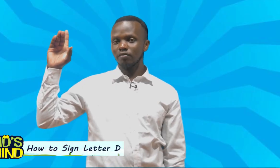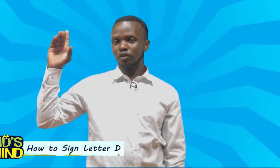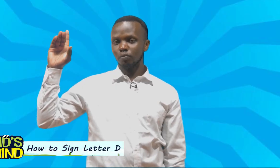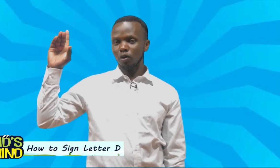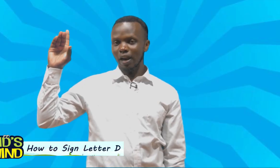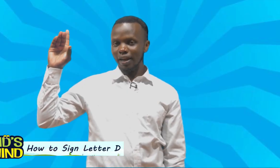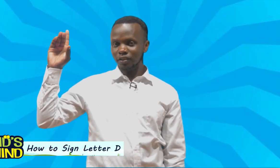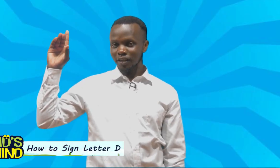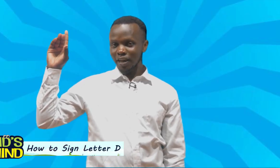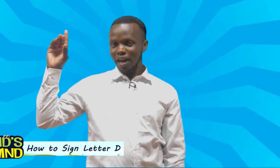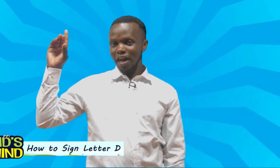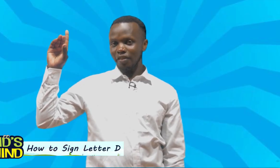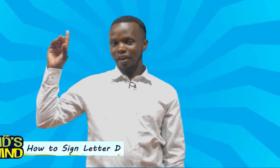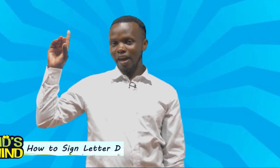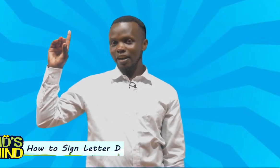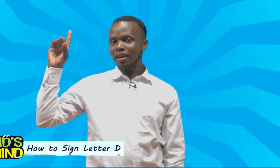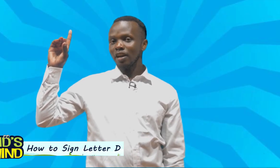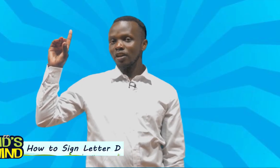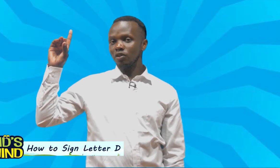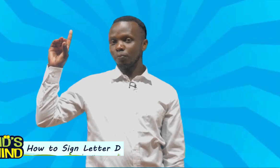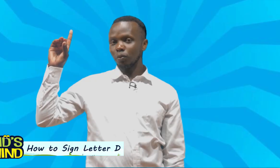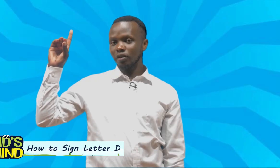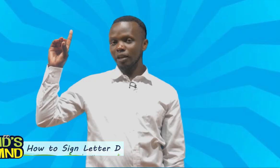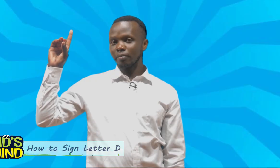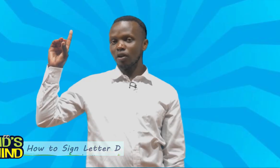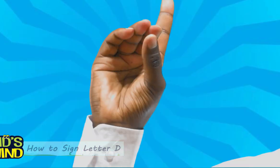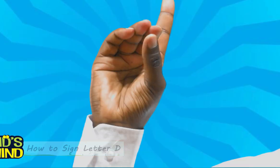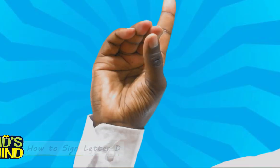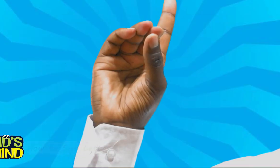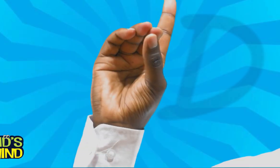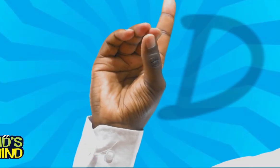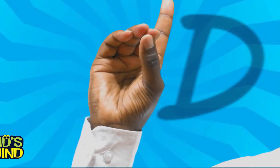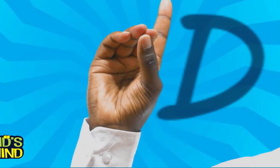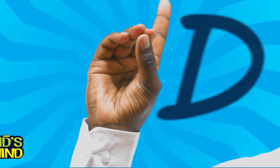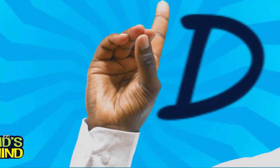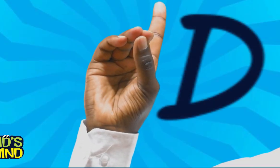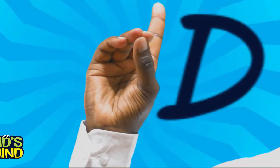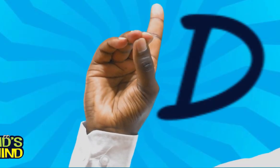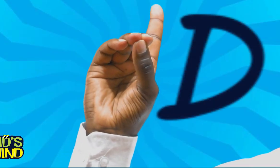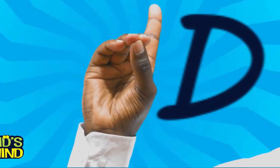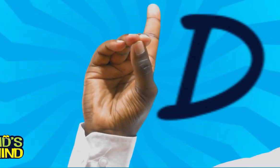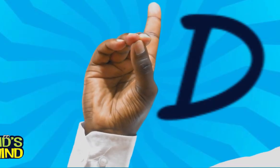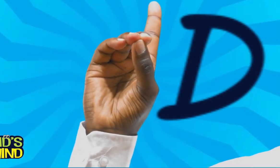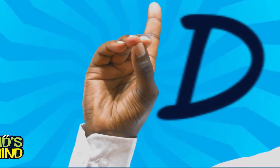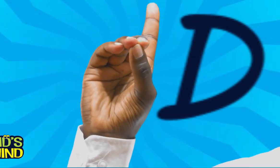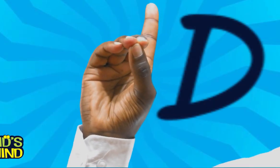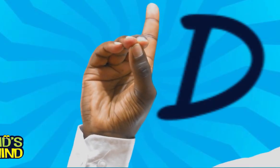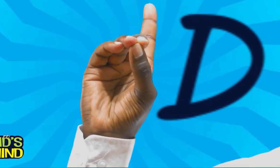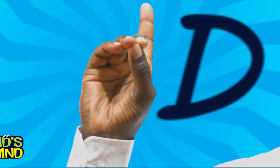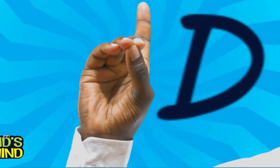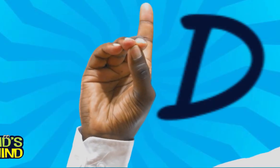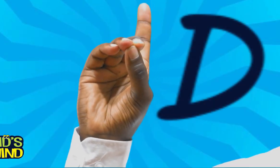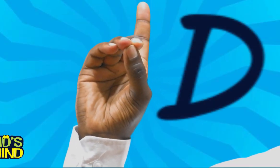the smallest, and then you put them on top of the thumb finger. You remain with